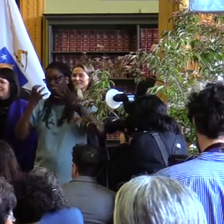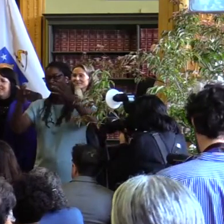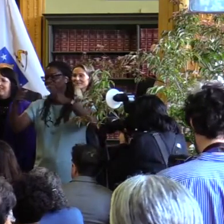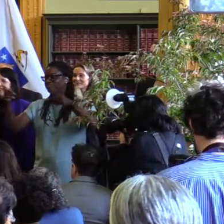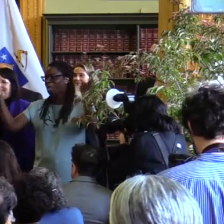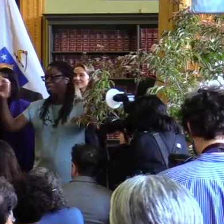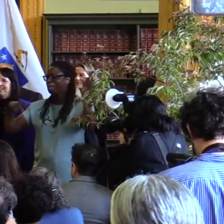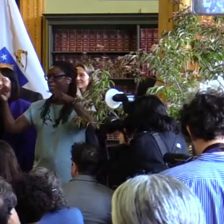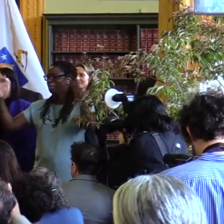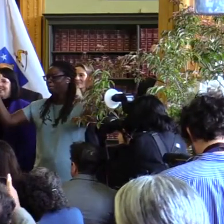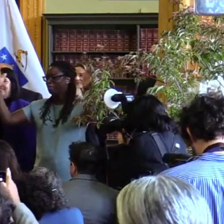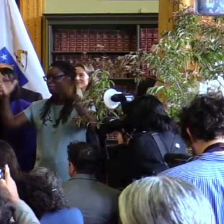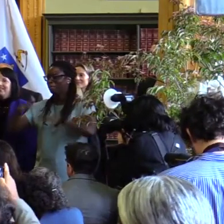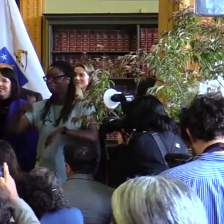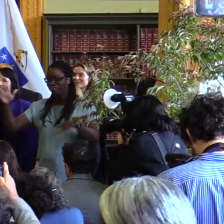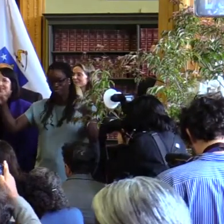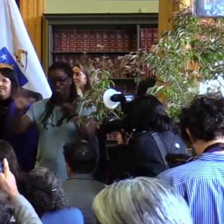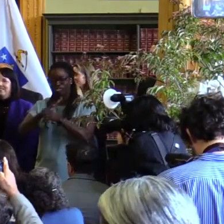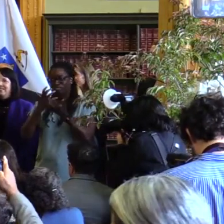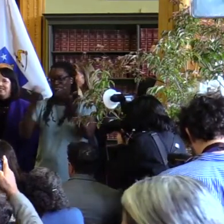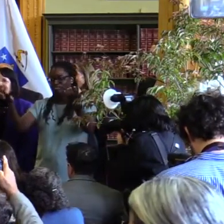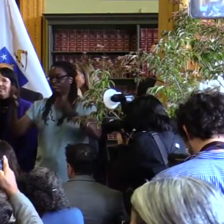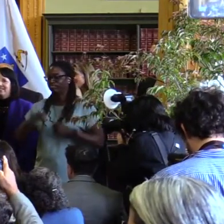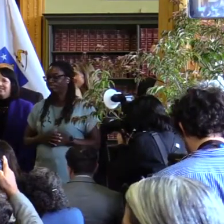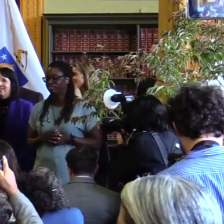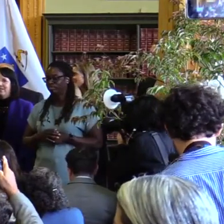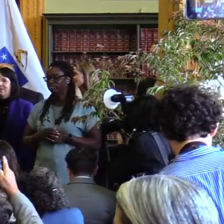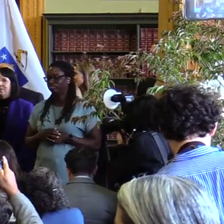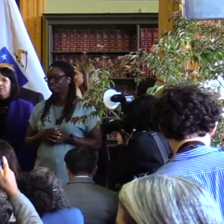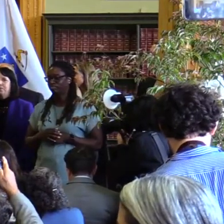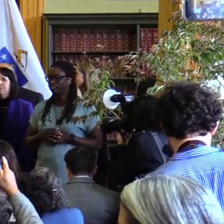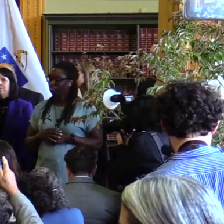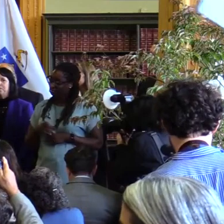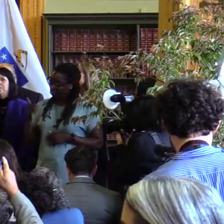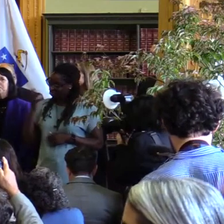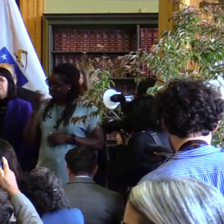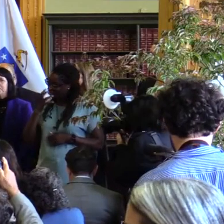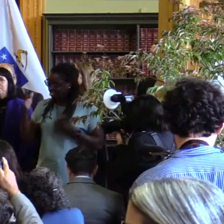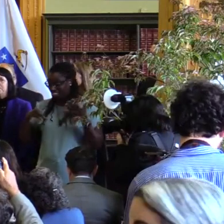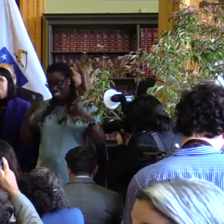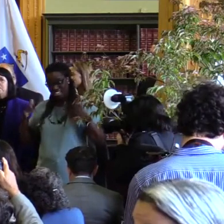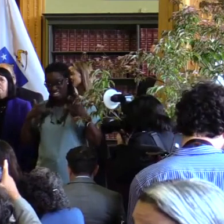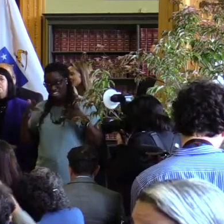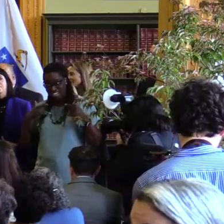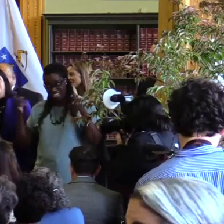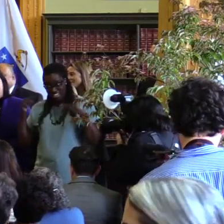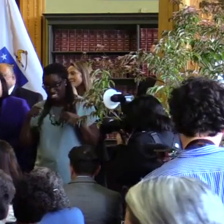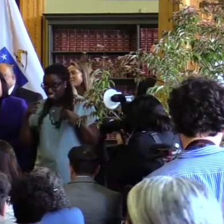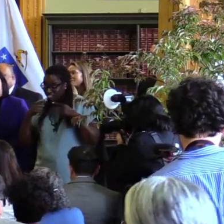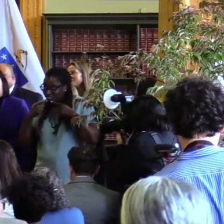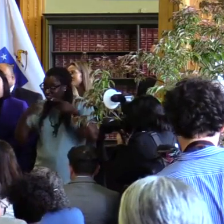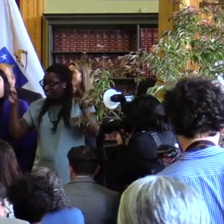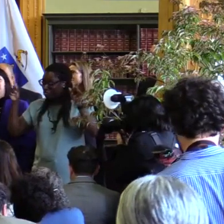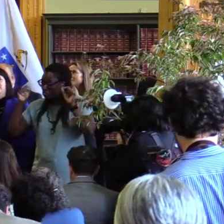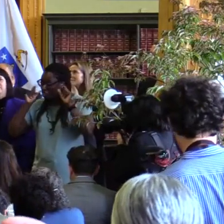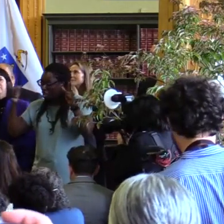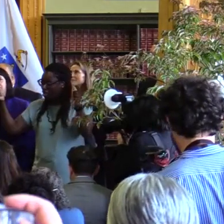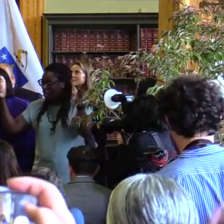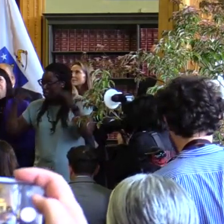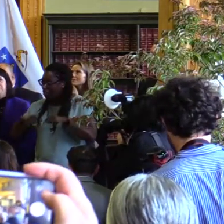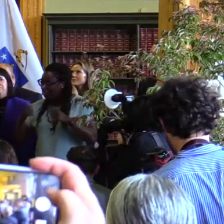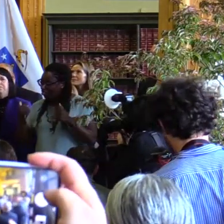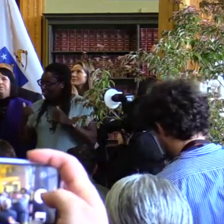this is a significant and exciting announcement, and it really does represent a win-win-win